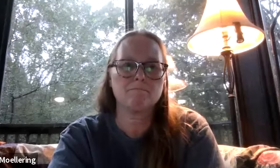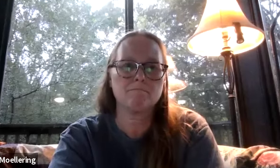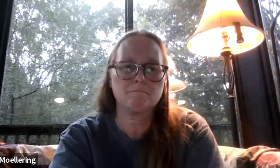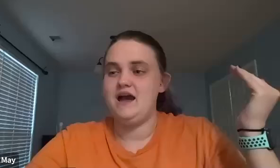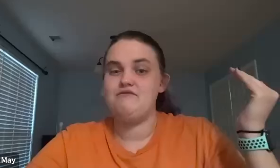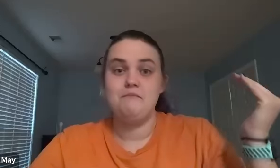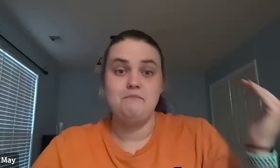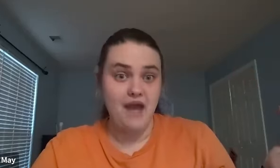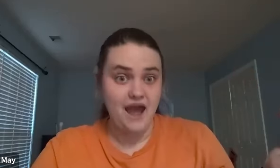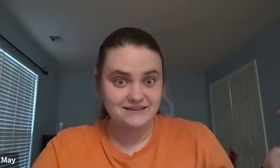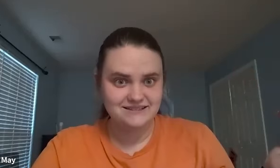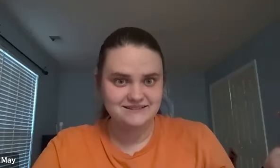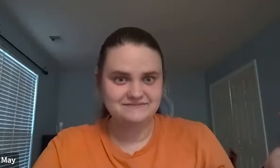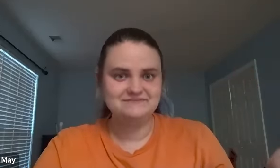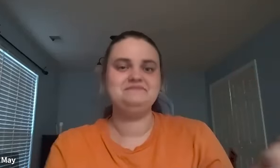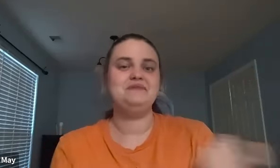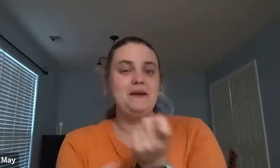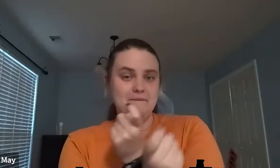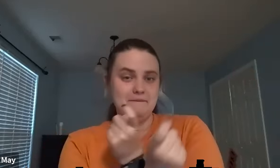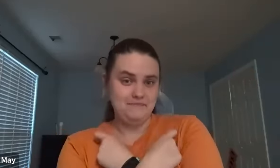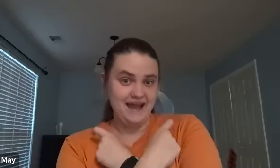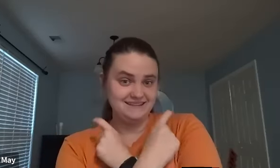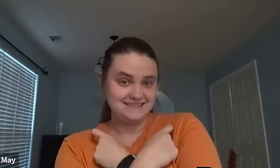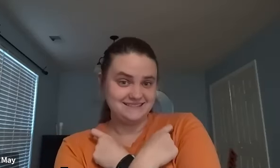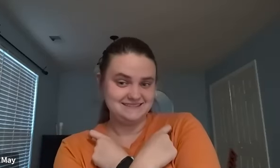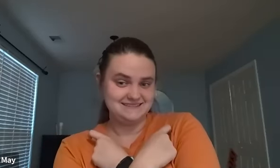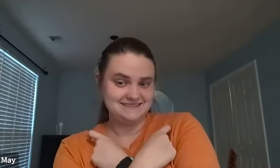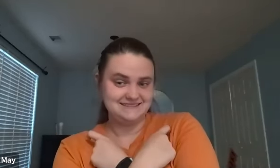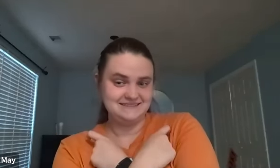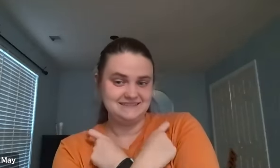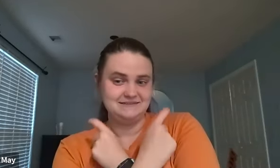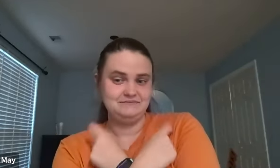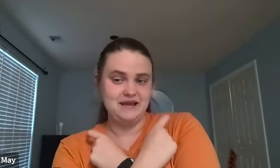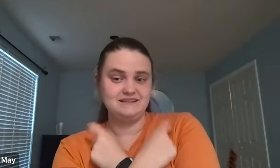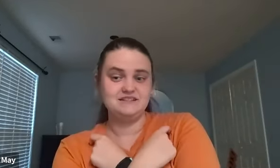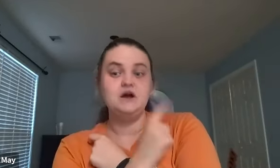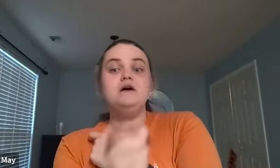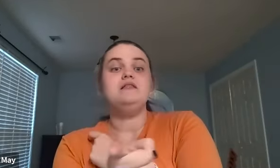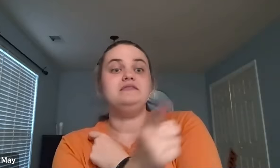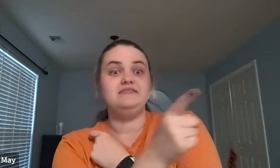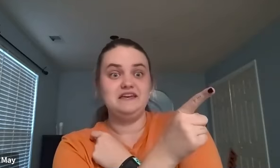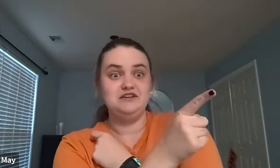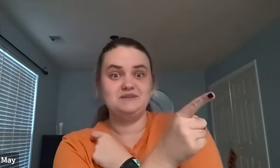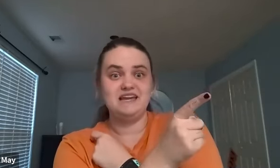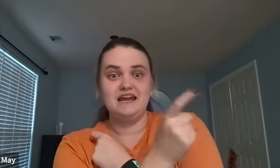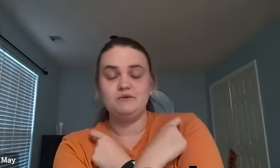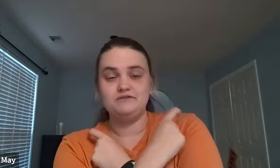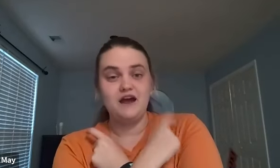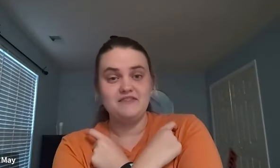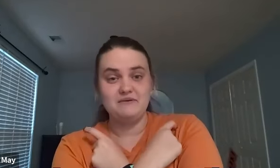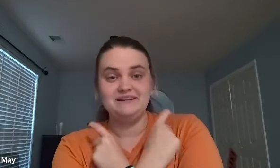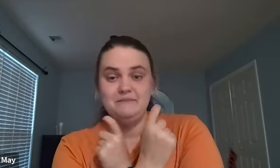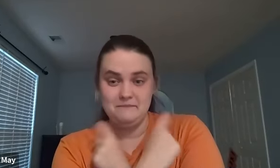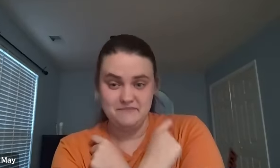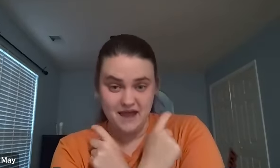we have bat, bat, bat. Thank you, Miss Katie. I would have forgotten that one.